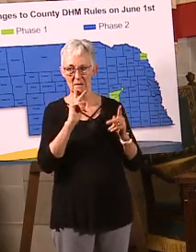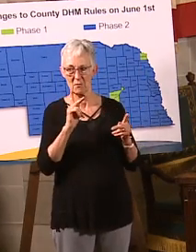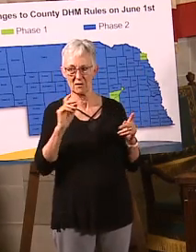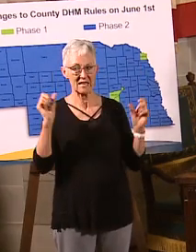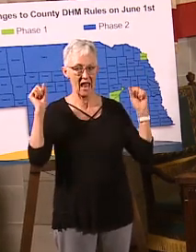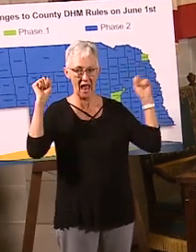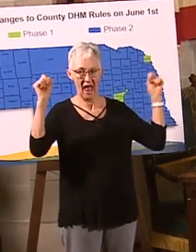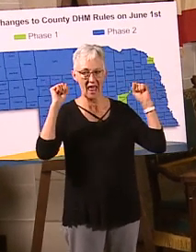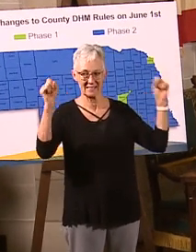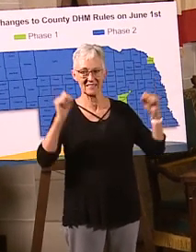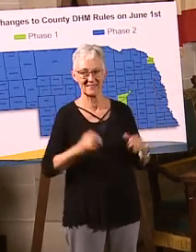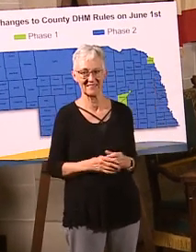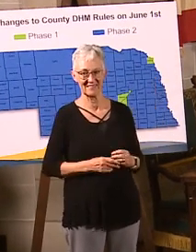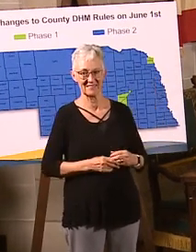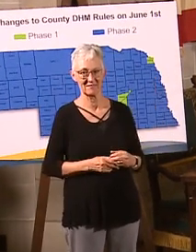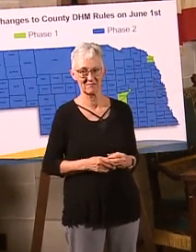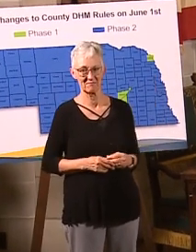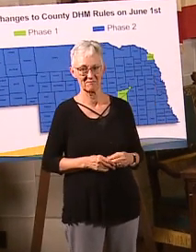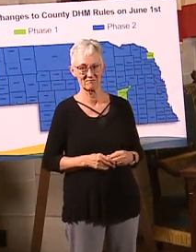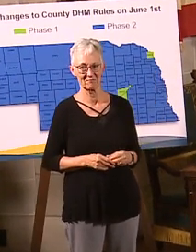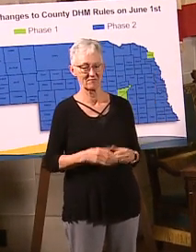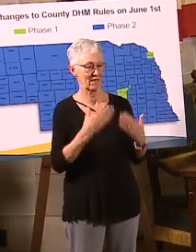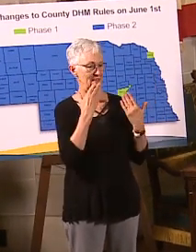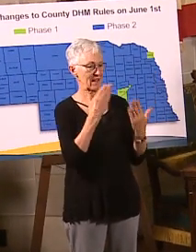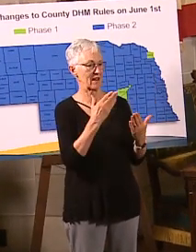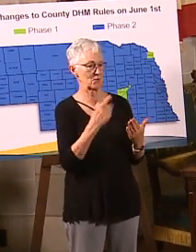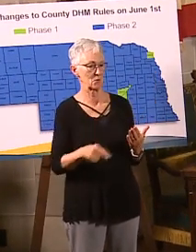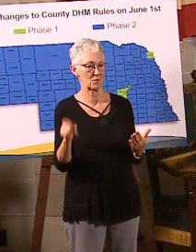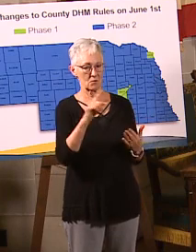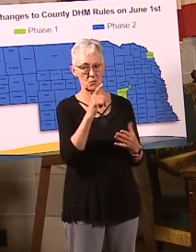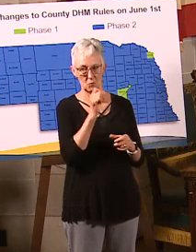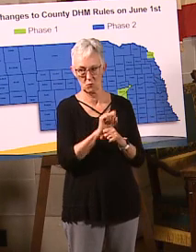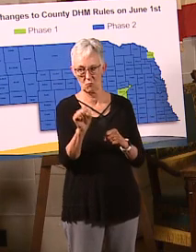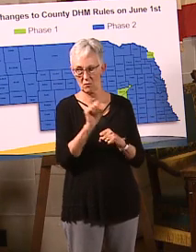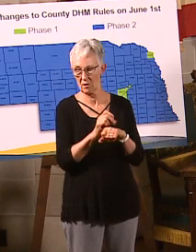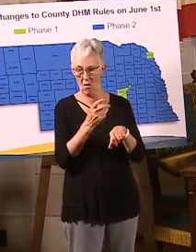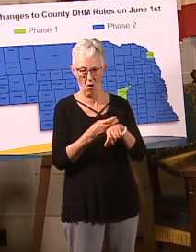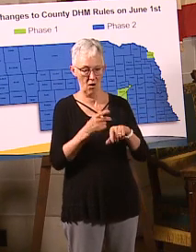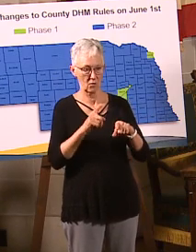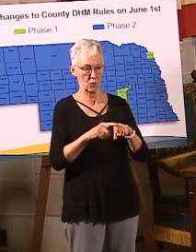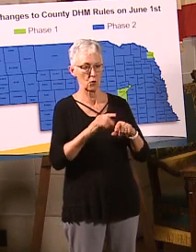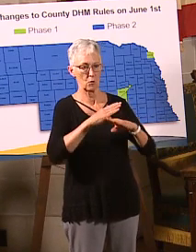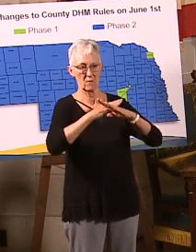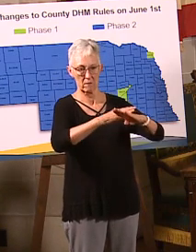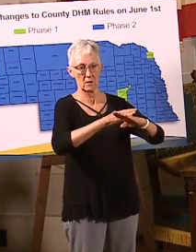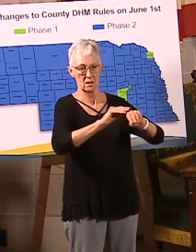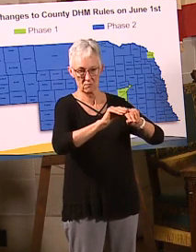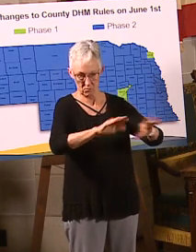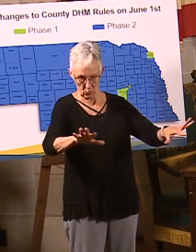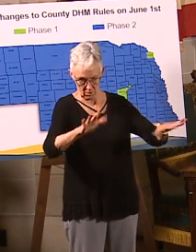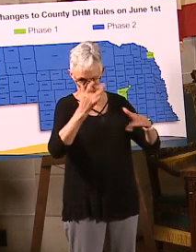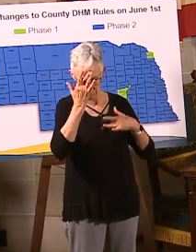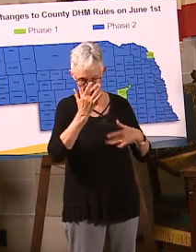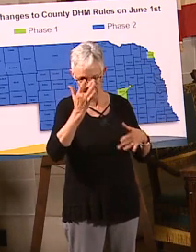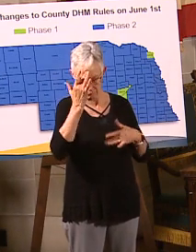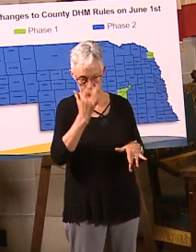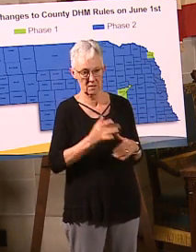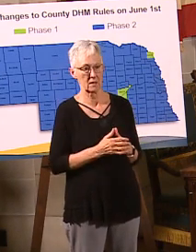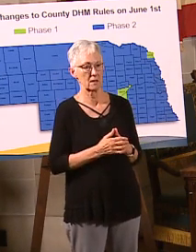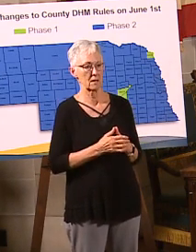So thank you all again to all the Nebraskans who have been working so hard to be able to slow the spread of coronavirus here in the state, whether